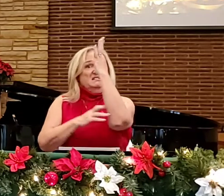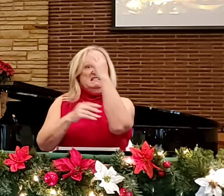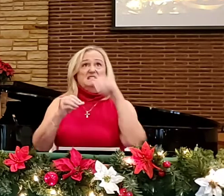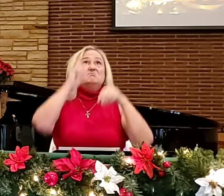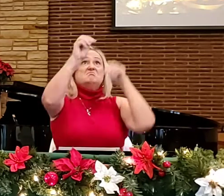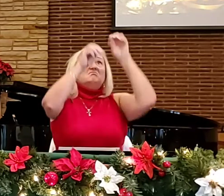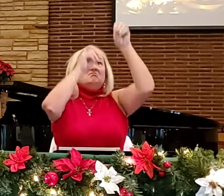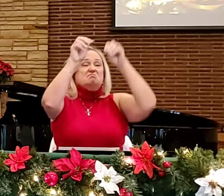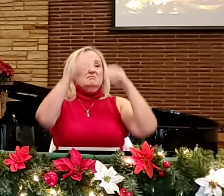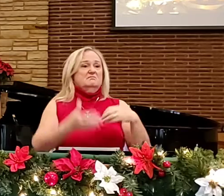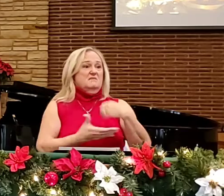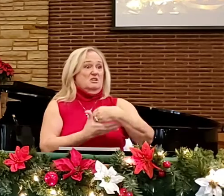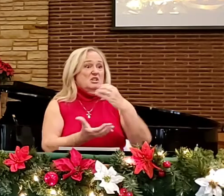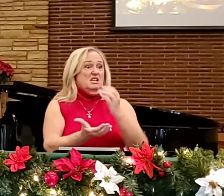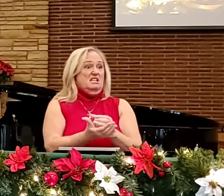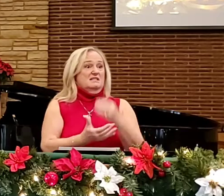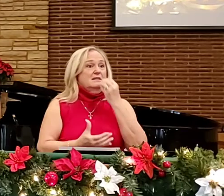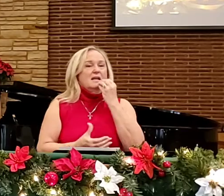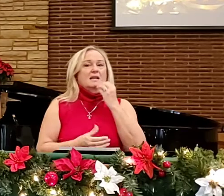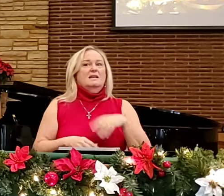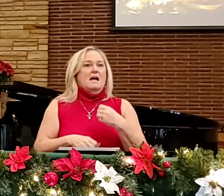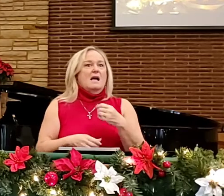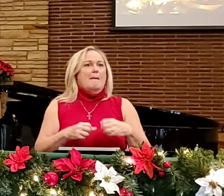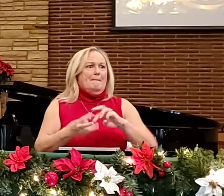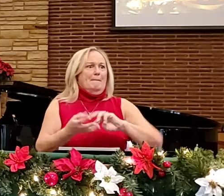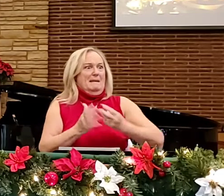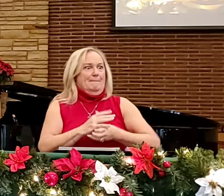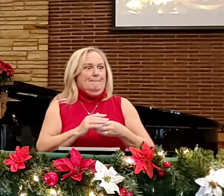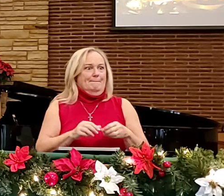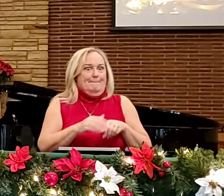decorate and cookies to eat. Bake.